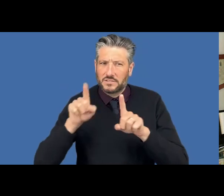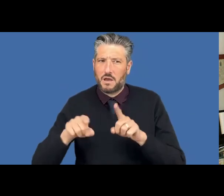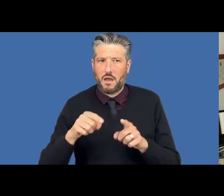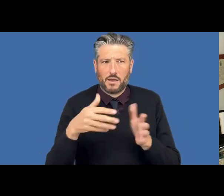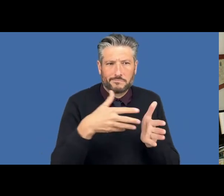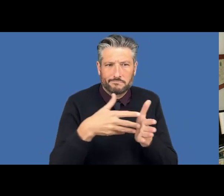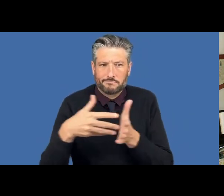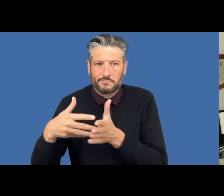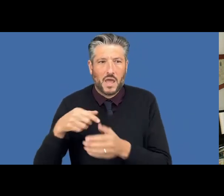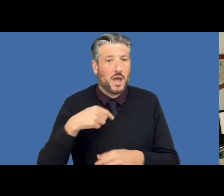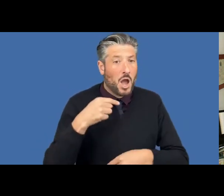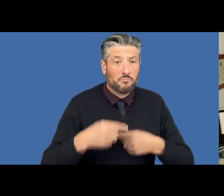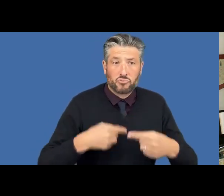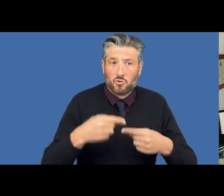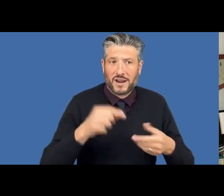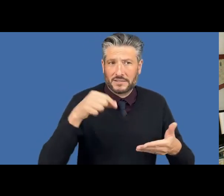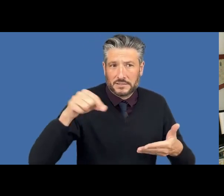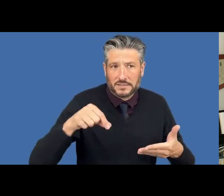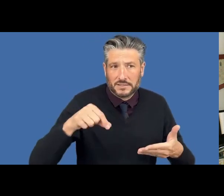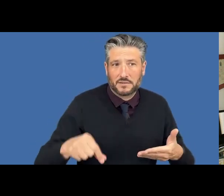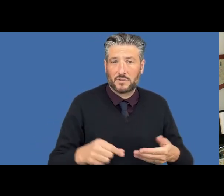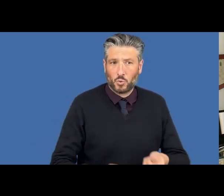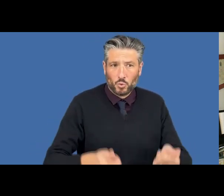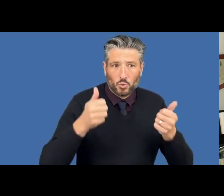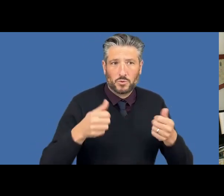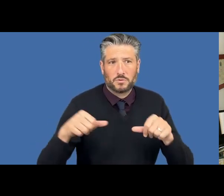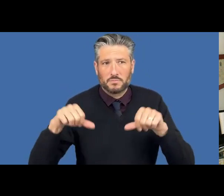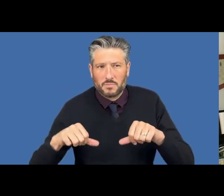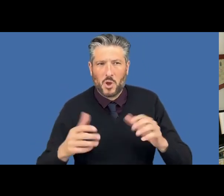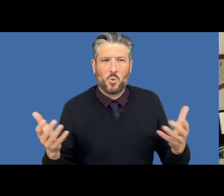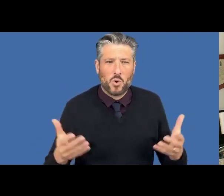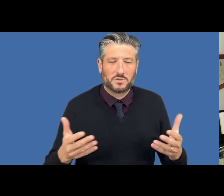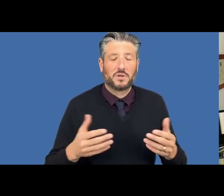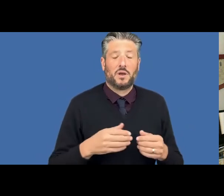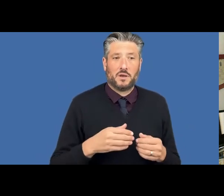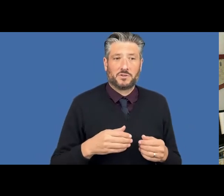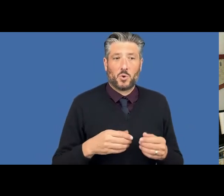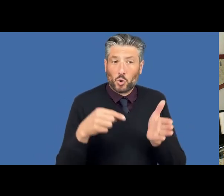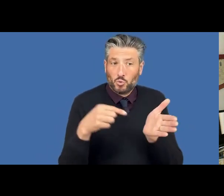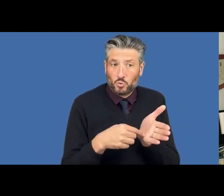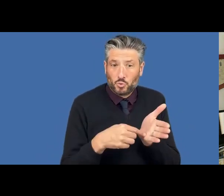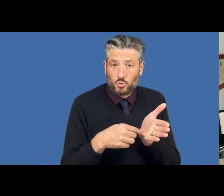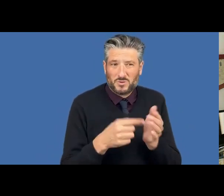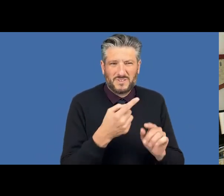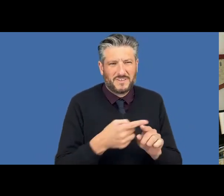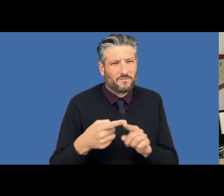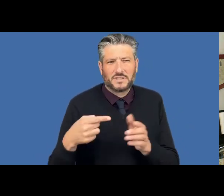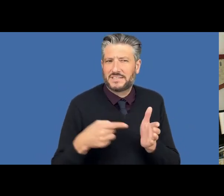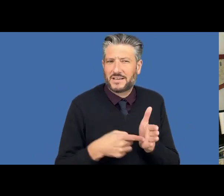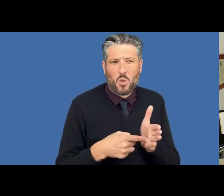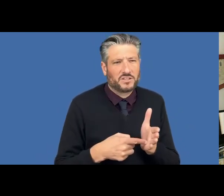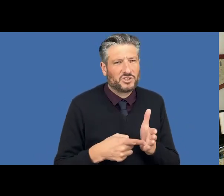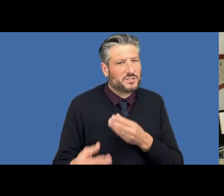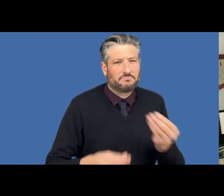whilst all of these automated accessibility checking tools have their challenges, we can still apply